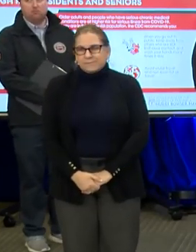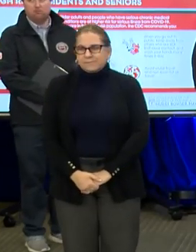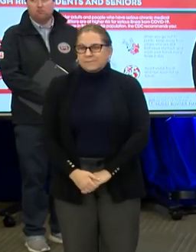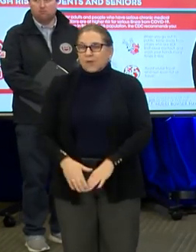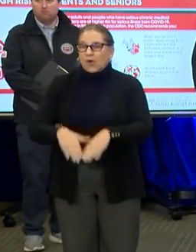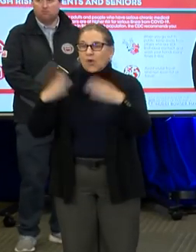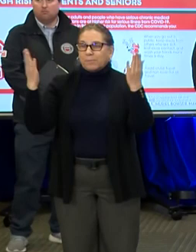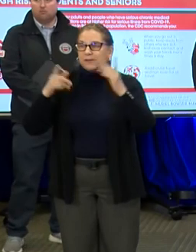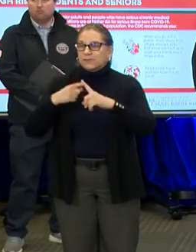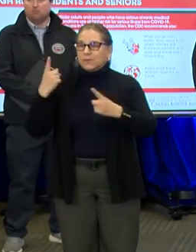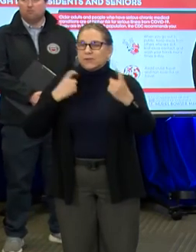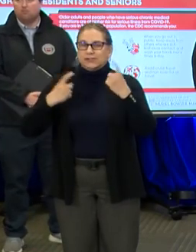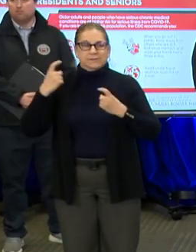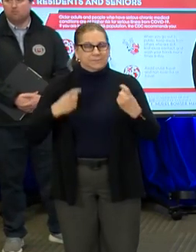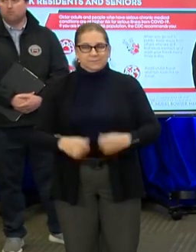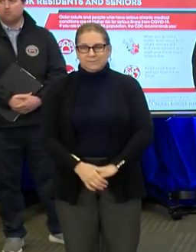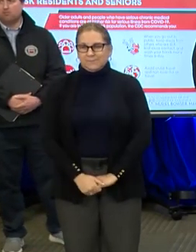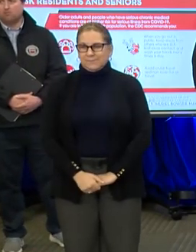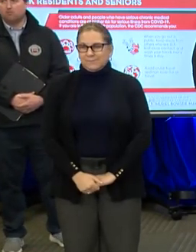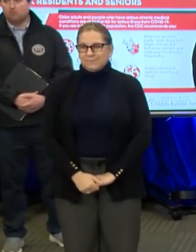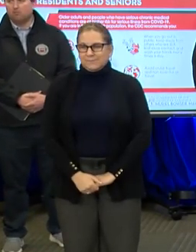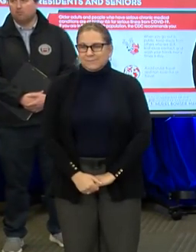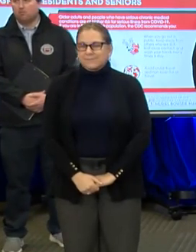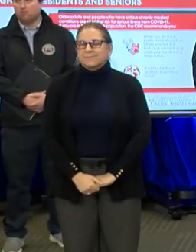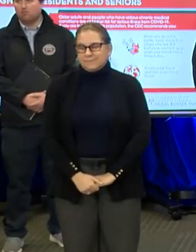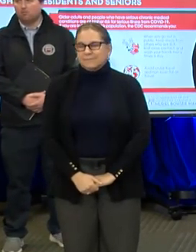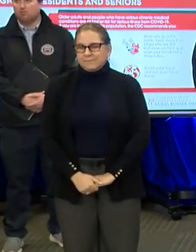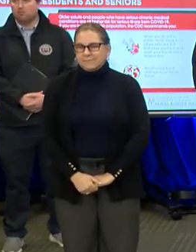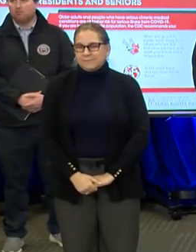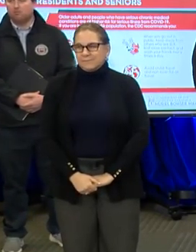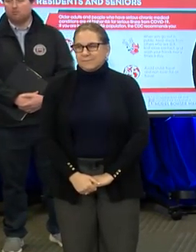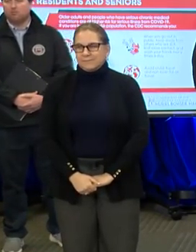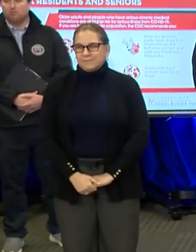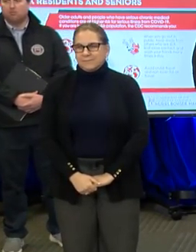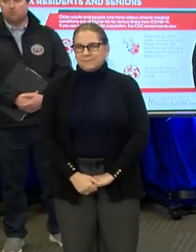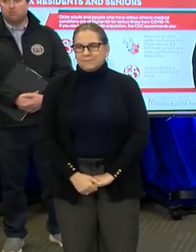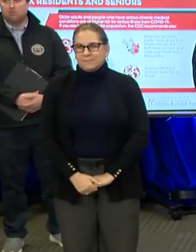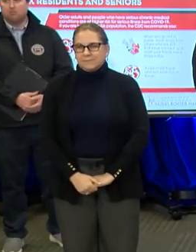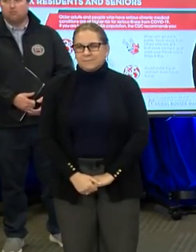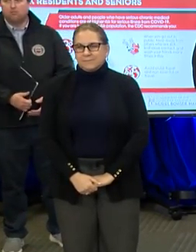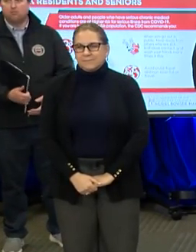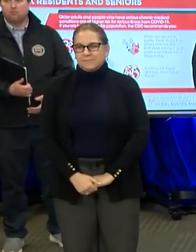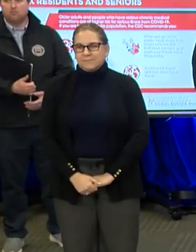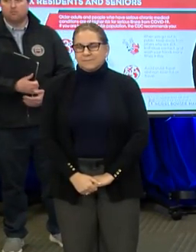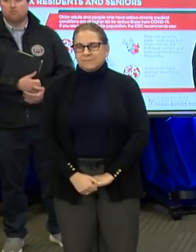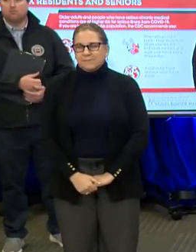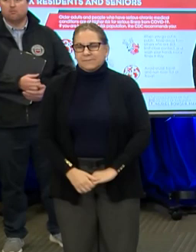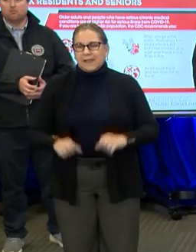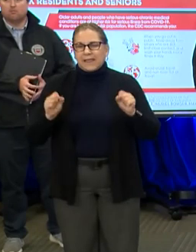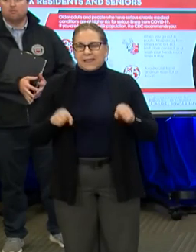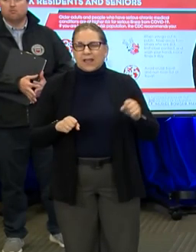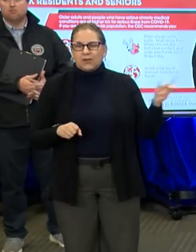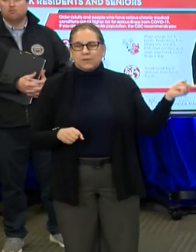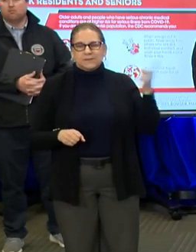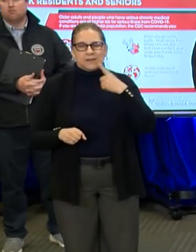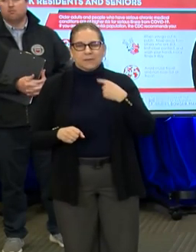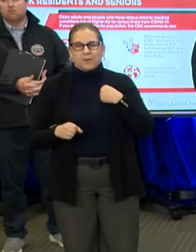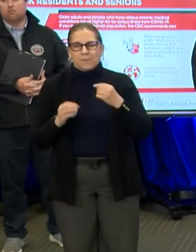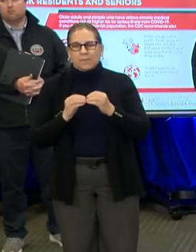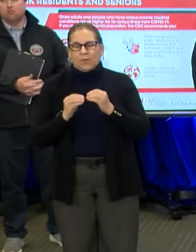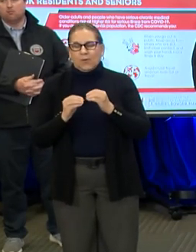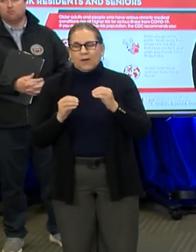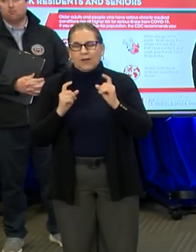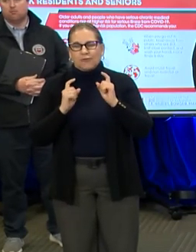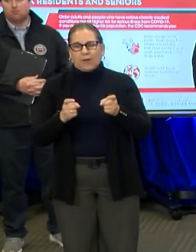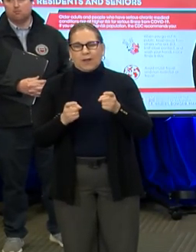Sam. Mayor, can you tell us a little more about the grant program for small businesses? I guess a number that might be, let's